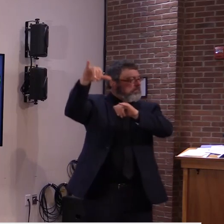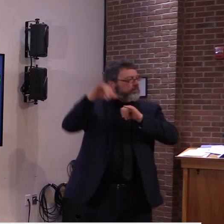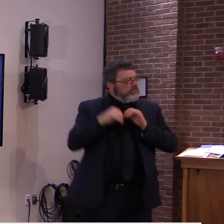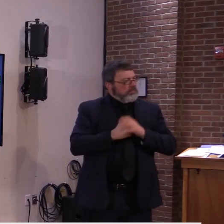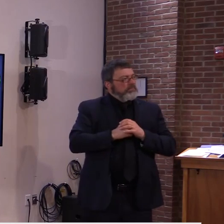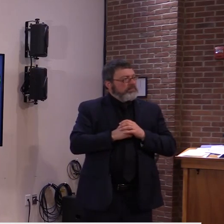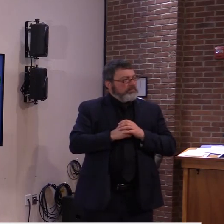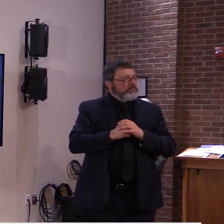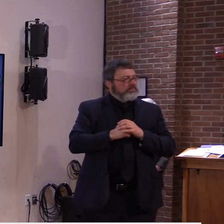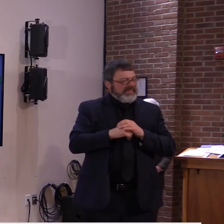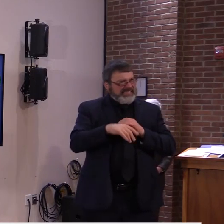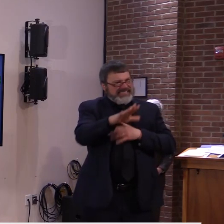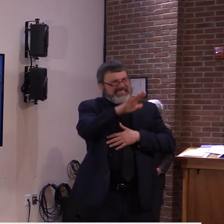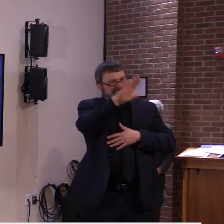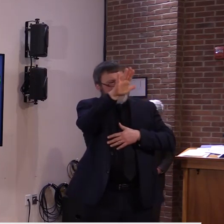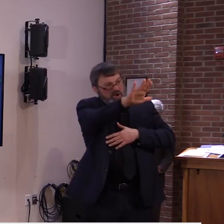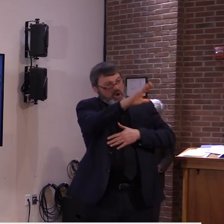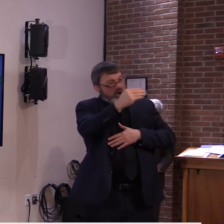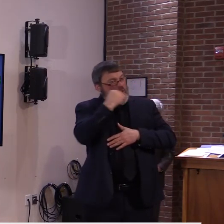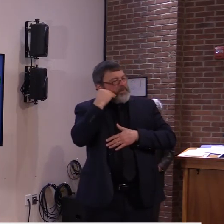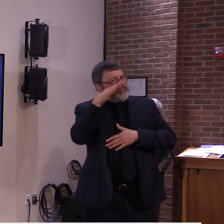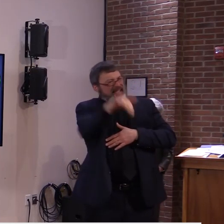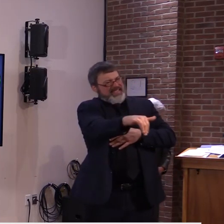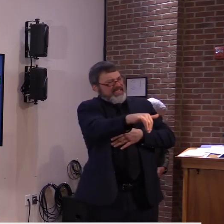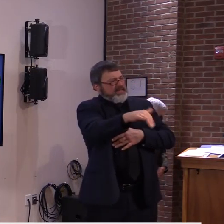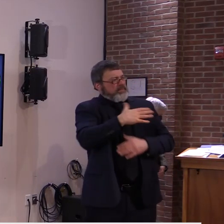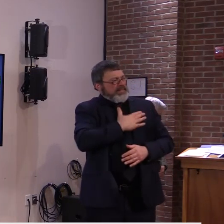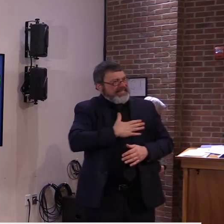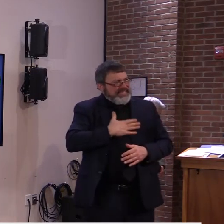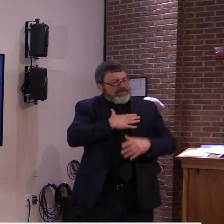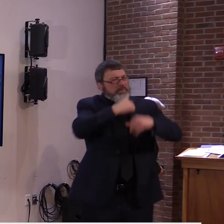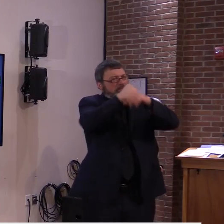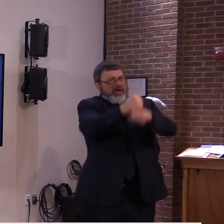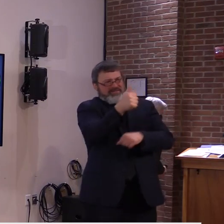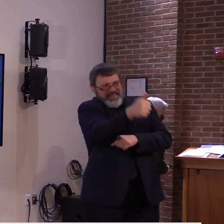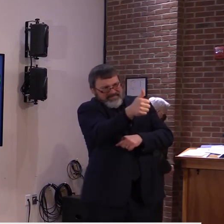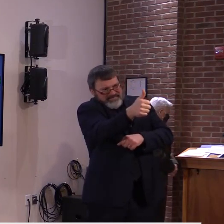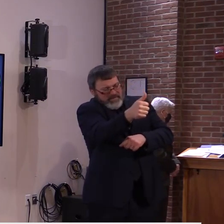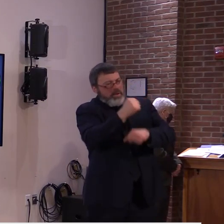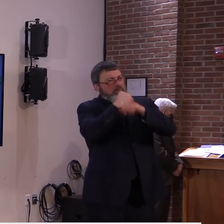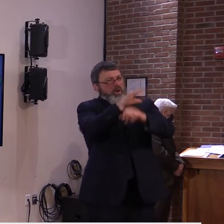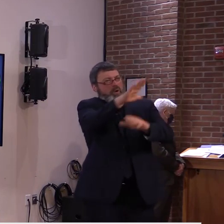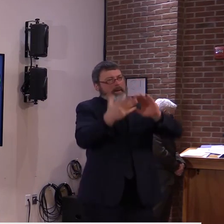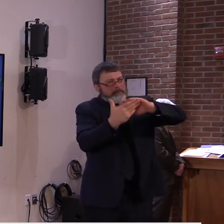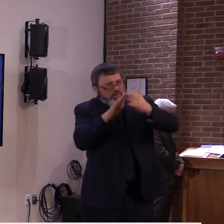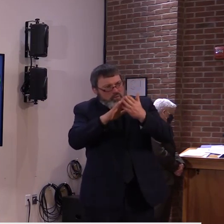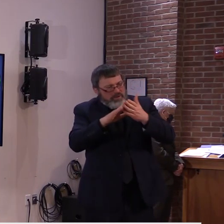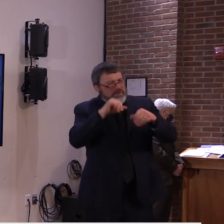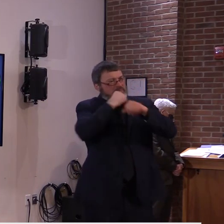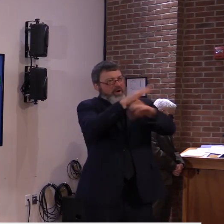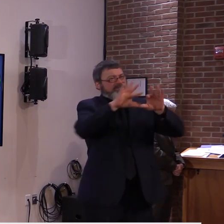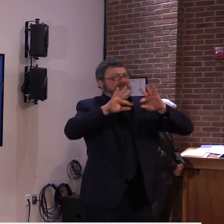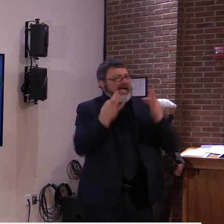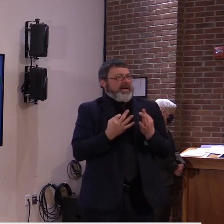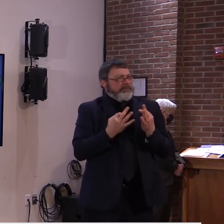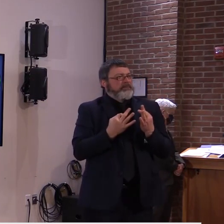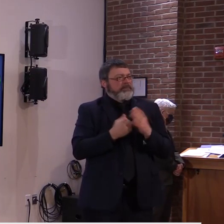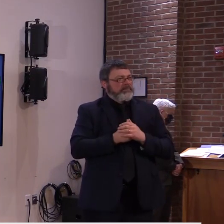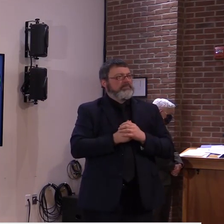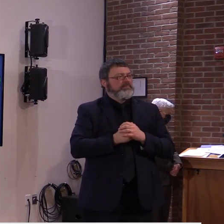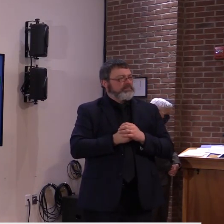is the best way to protect ourselves, our families, and our communities right now. Having said that, though, I want to add to